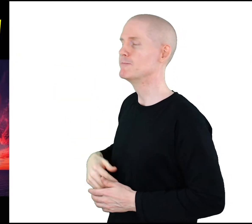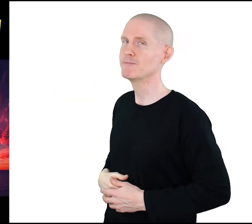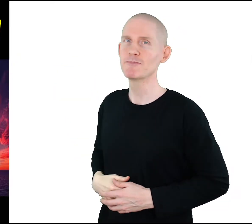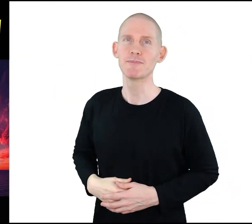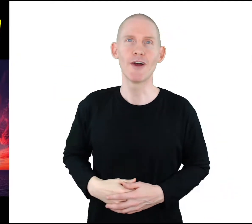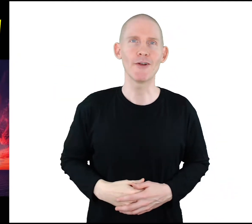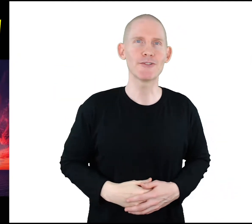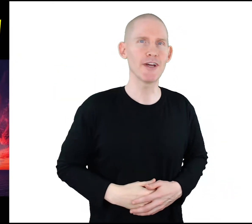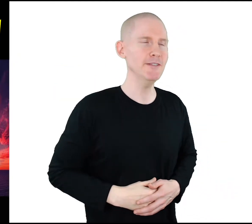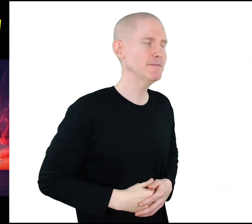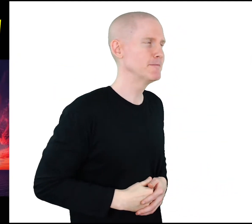Other side.